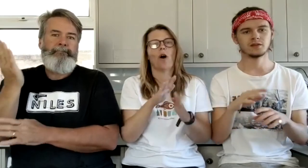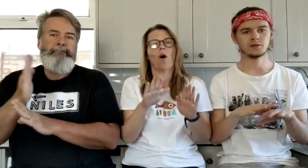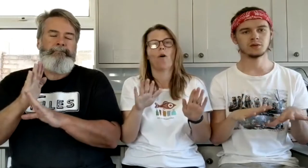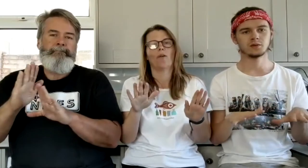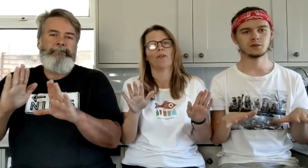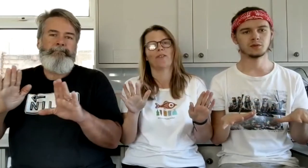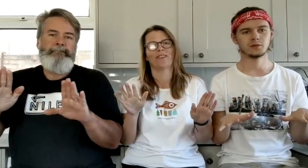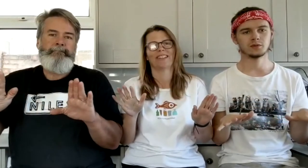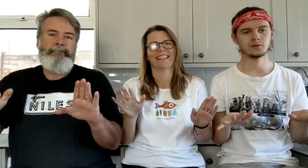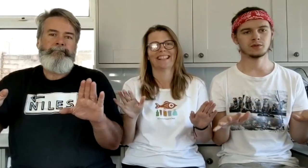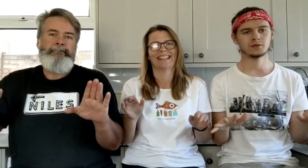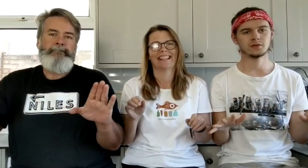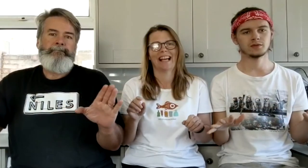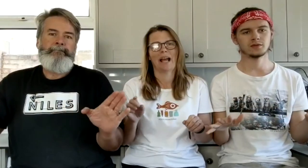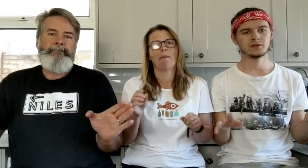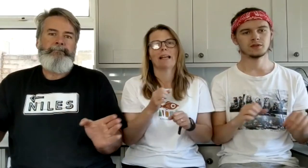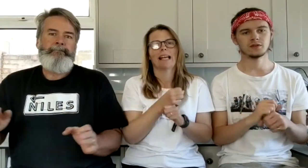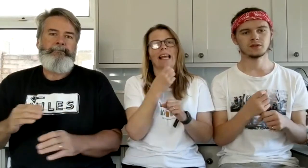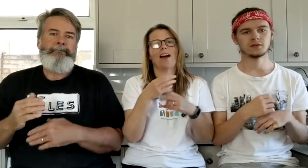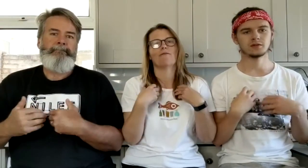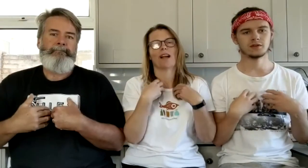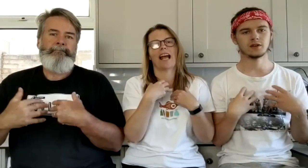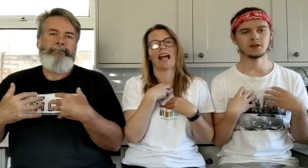high and don't be